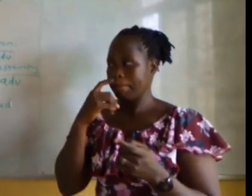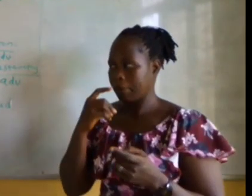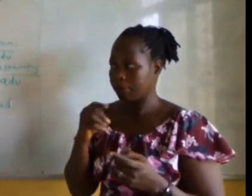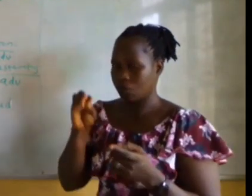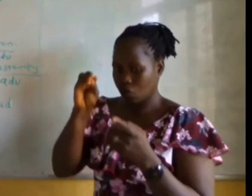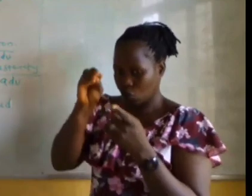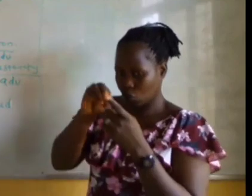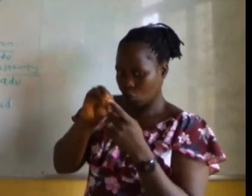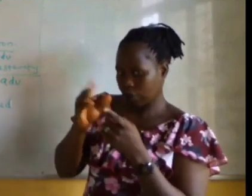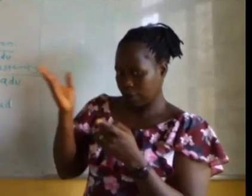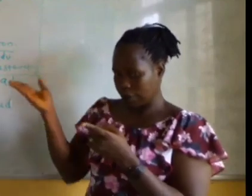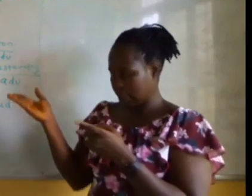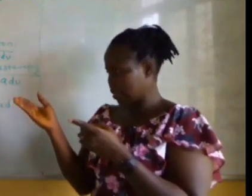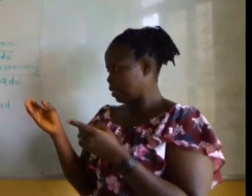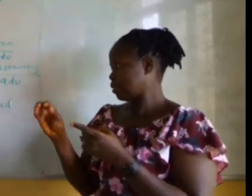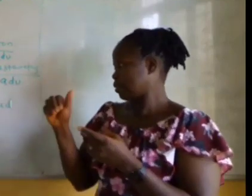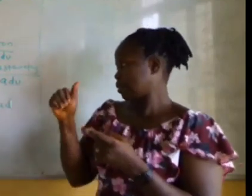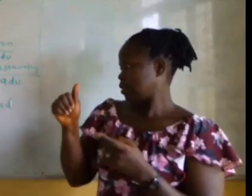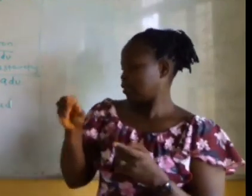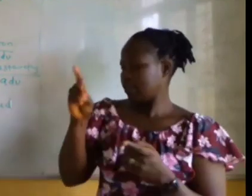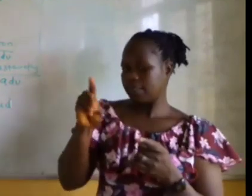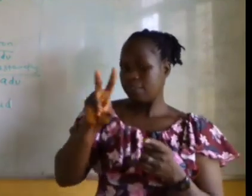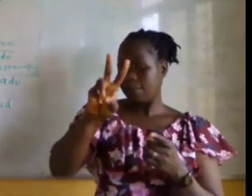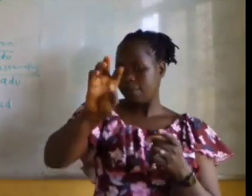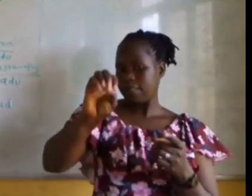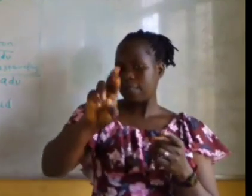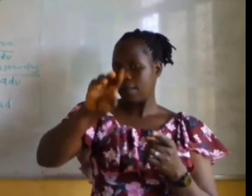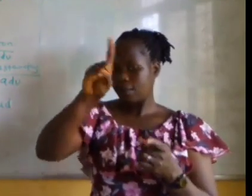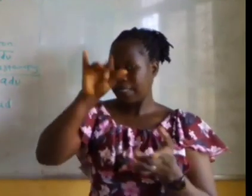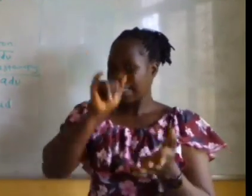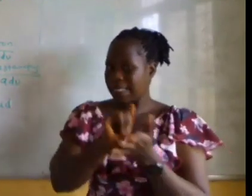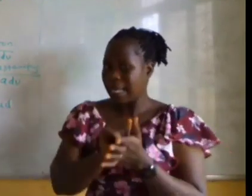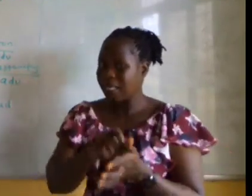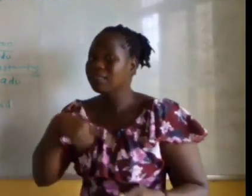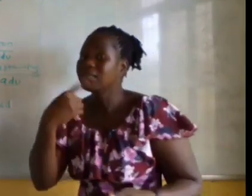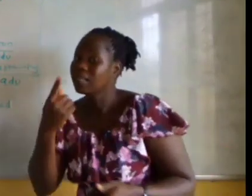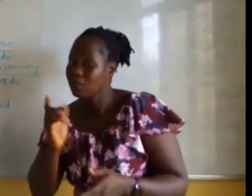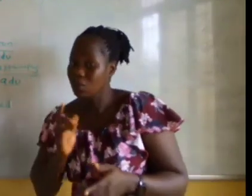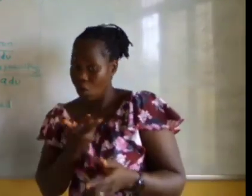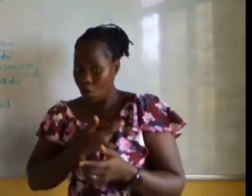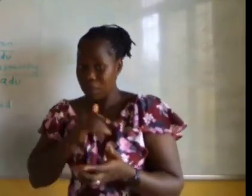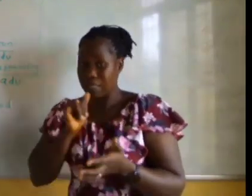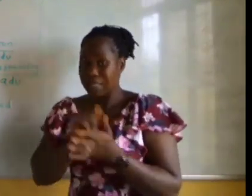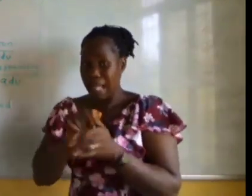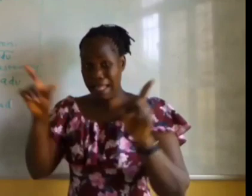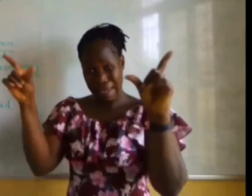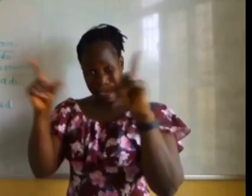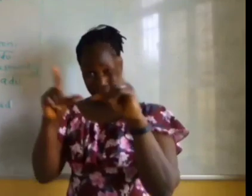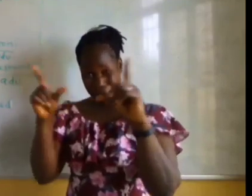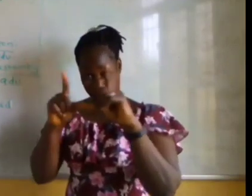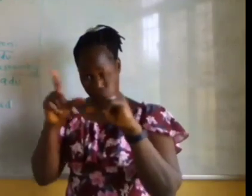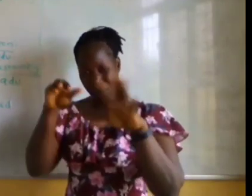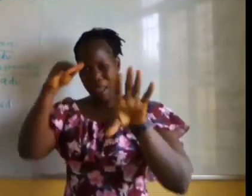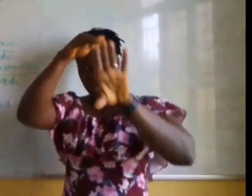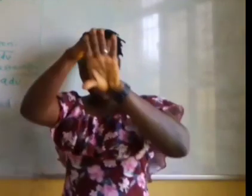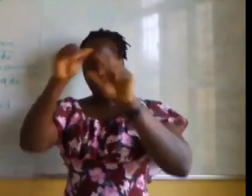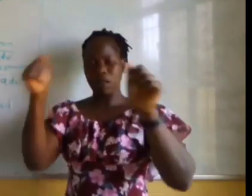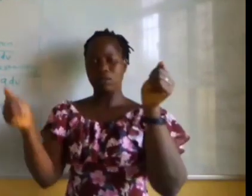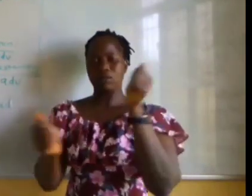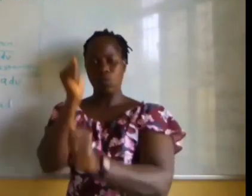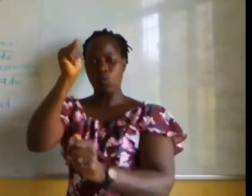Too here is an adverb that shows us the degree, the level, the extent of